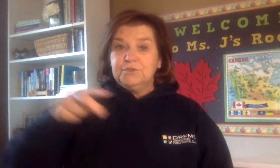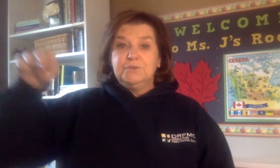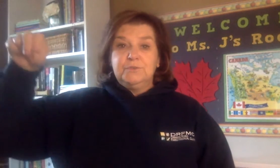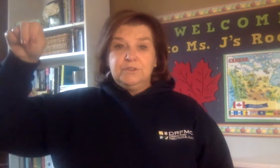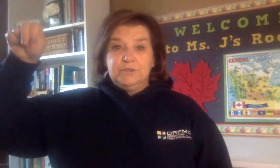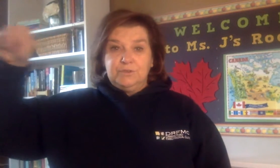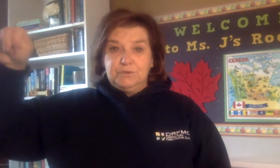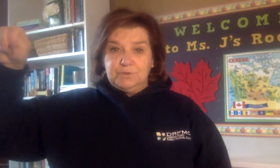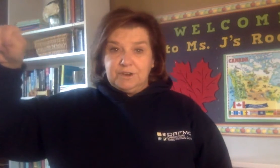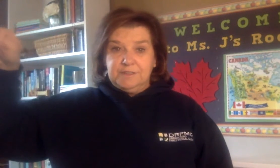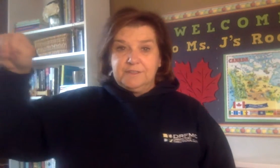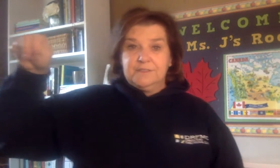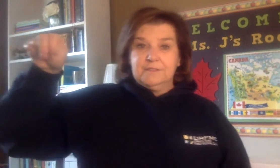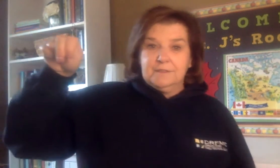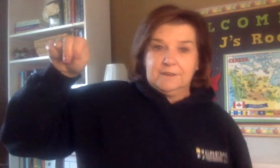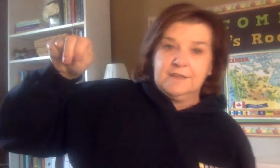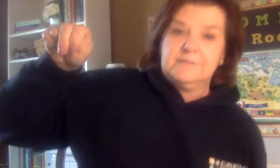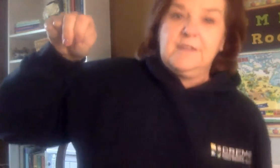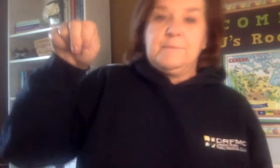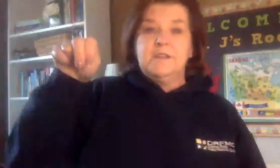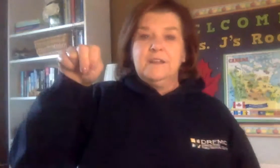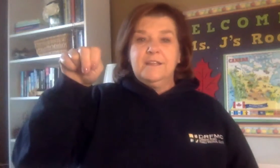true north, out of the camera here.